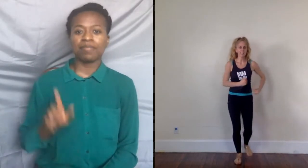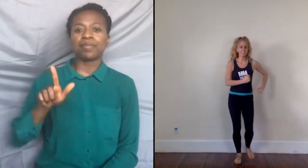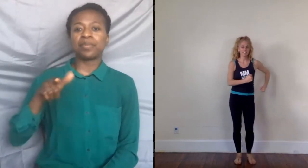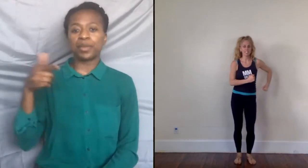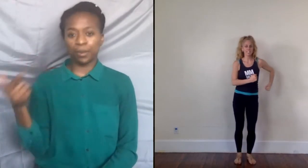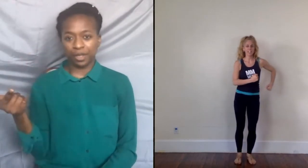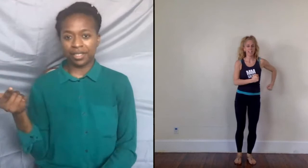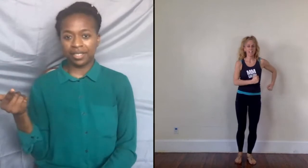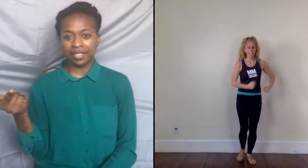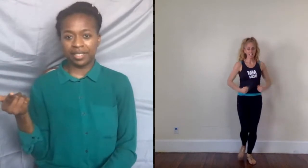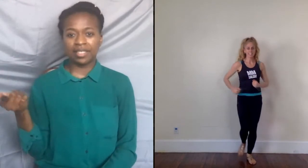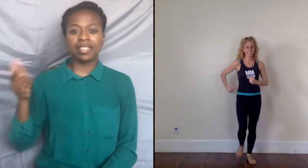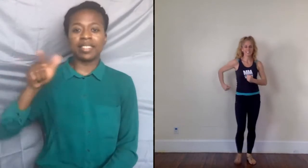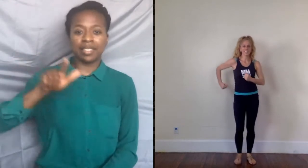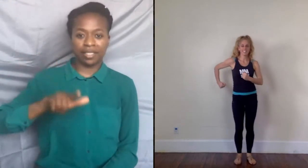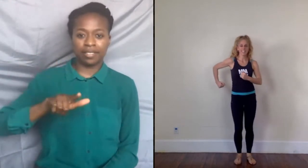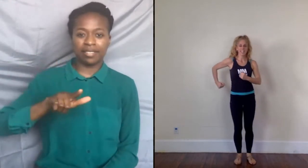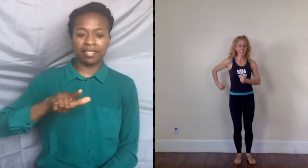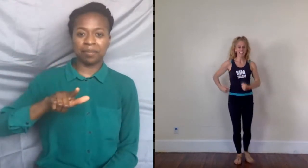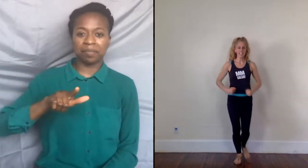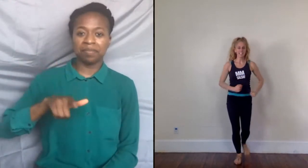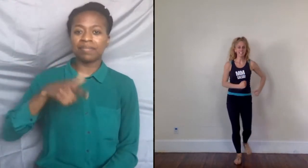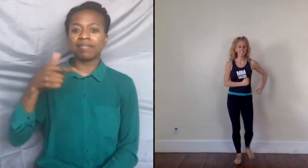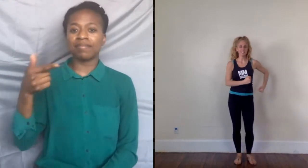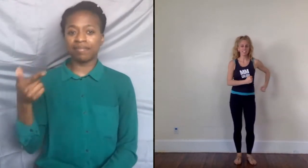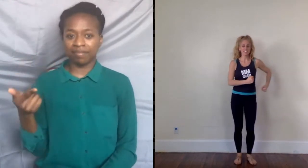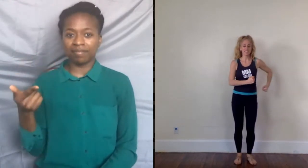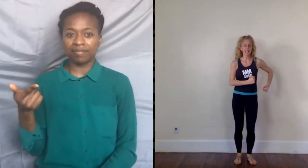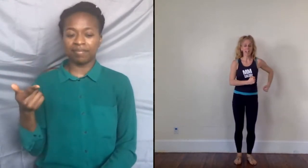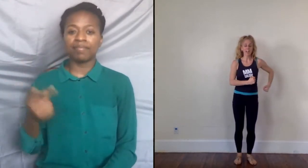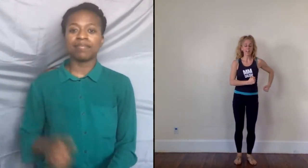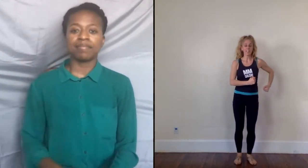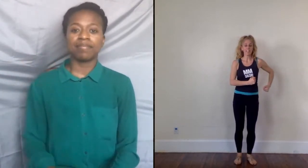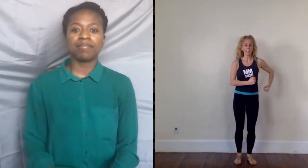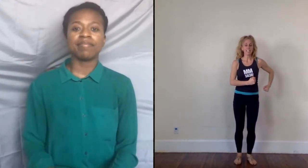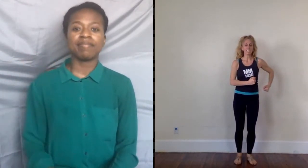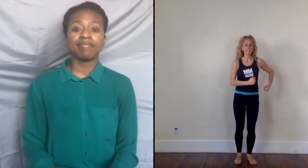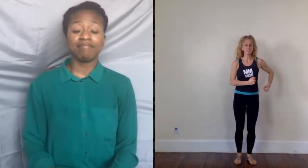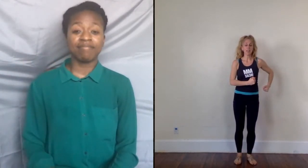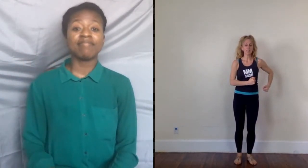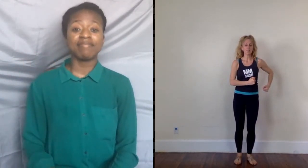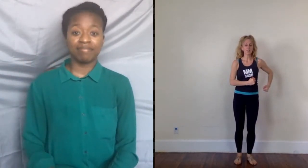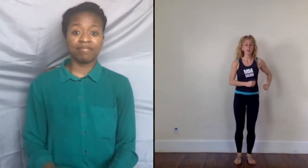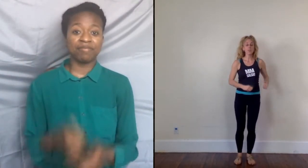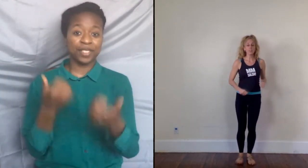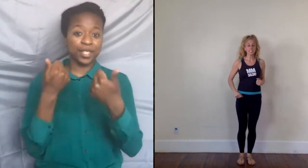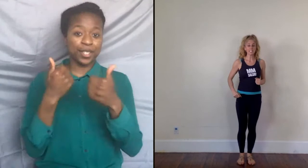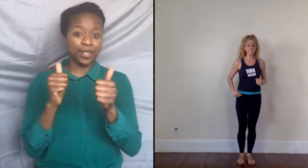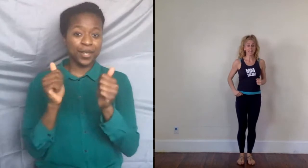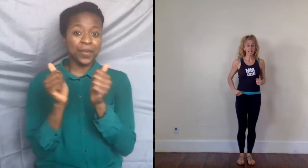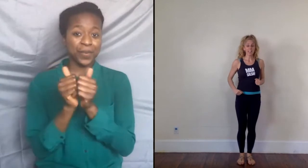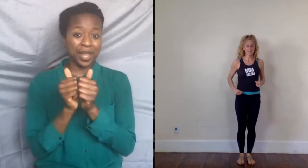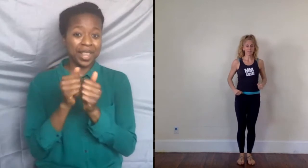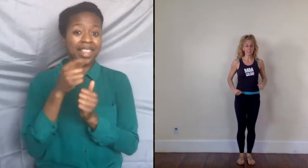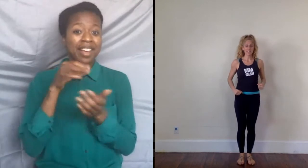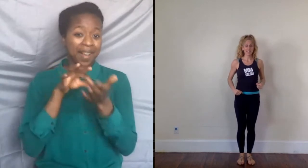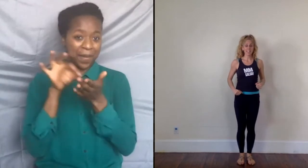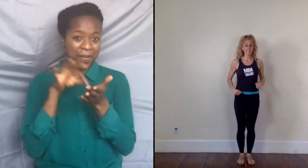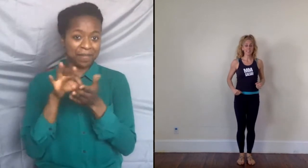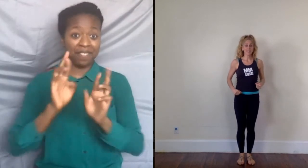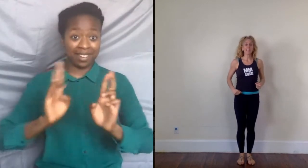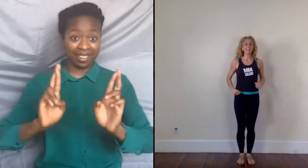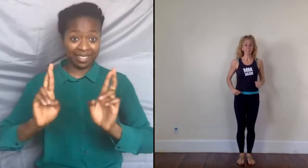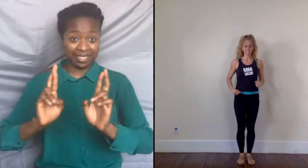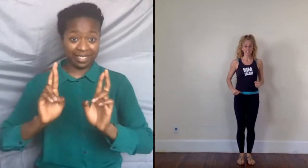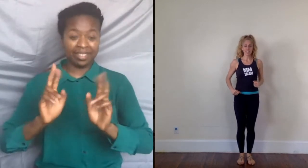And switch. And switch. And switch. All right, let's try it with our threes. Everybody